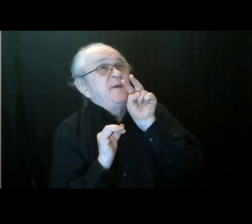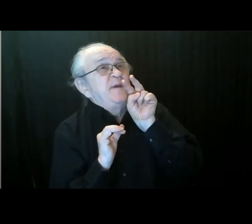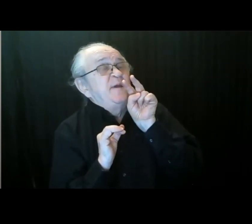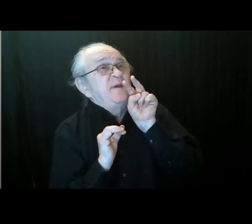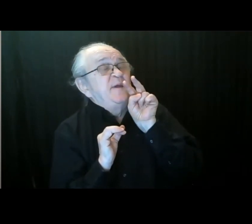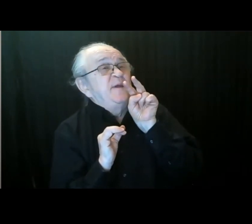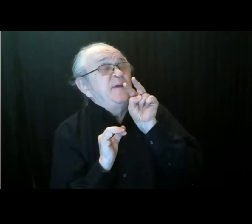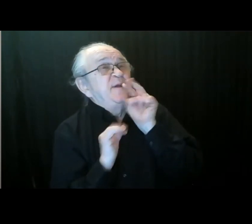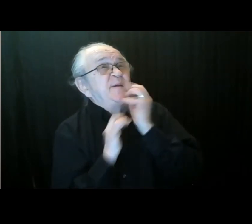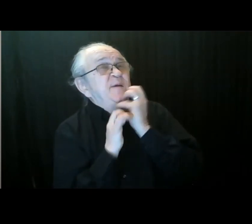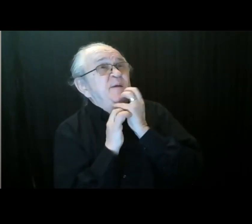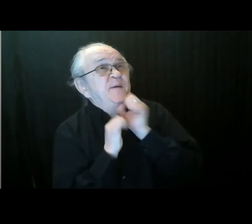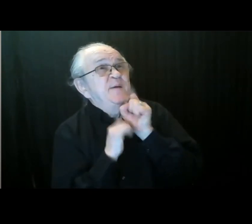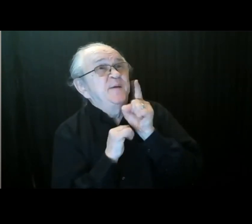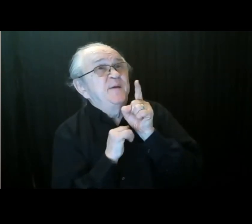eyes.